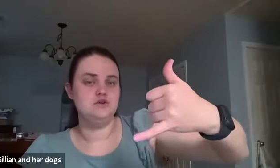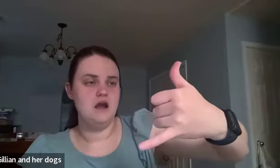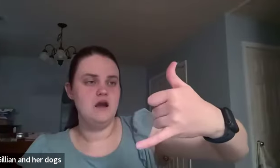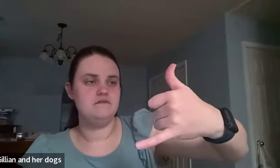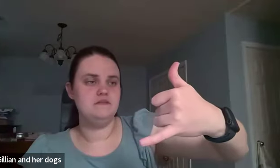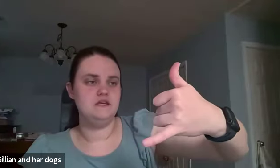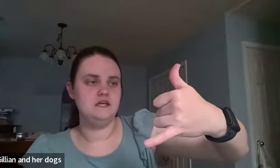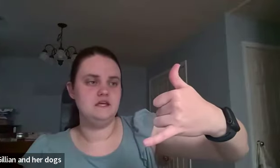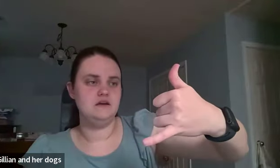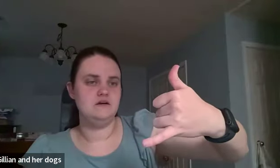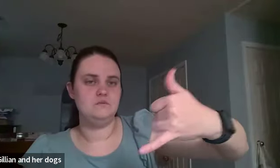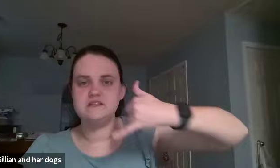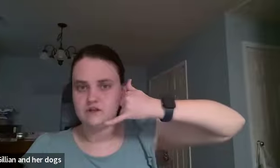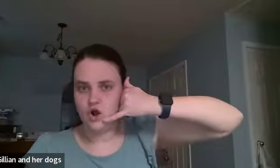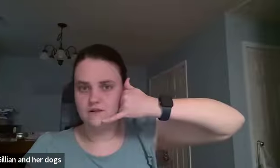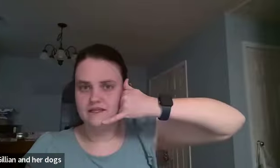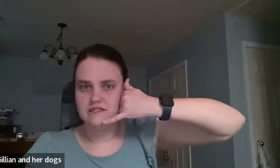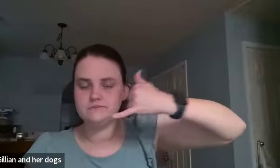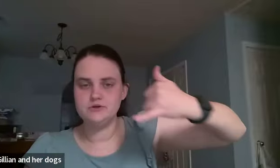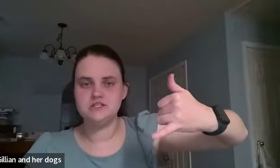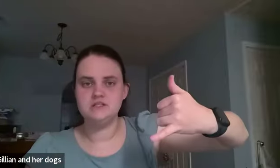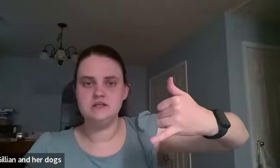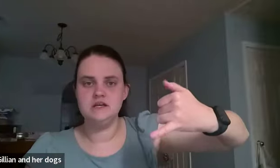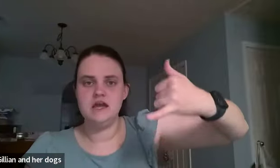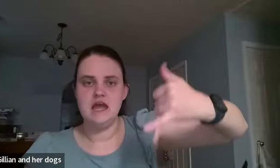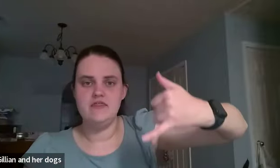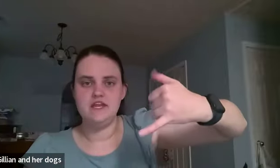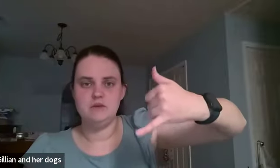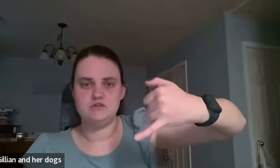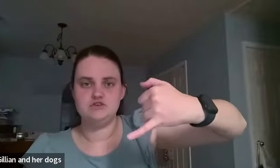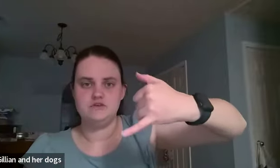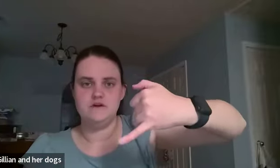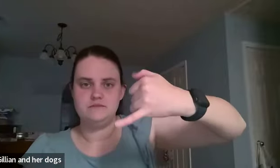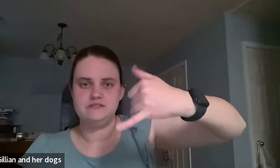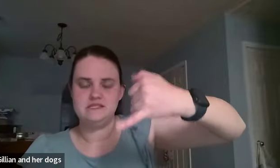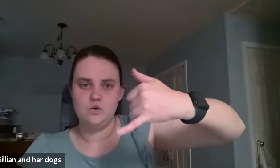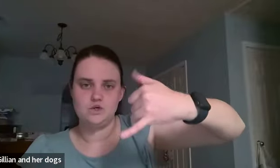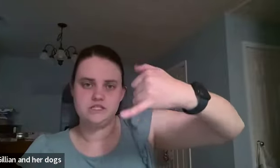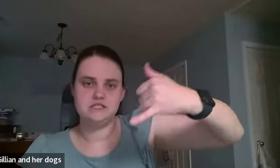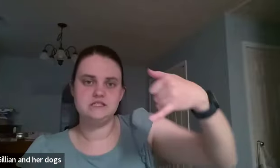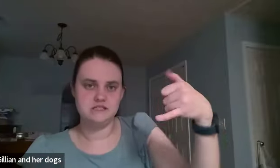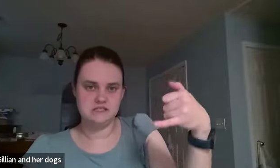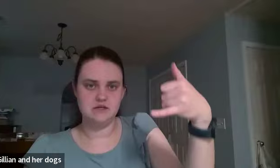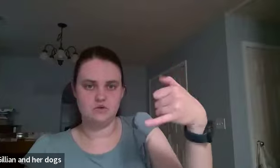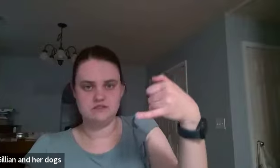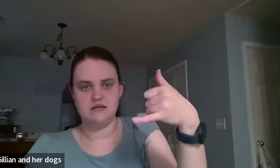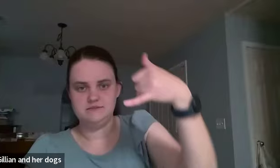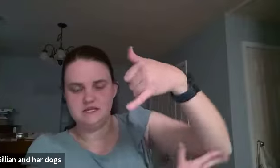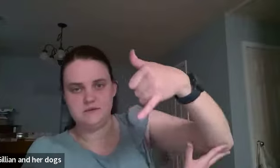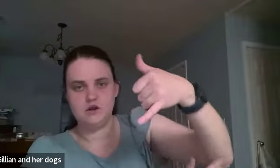you have the almost like the calling motion, and then you bounce your thumb. Seahorse. Seahorse. I keep sticking my arm